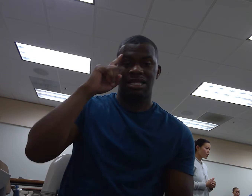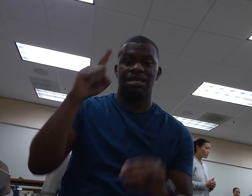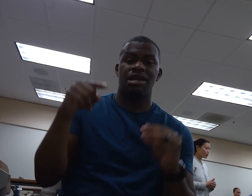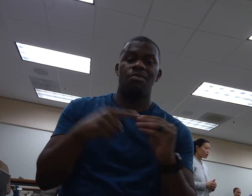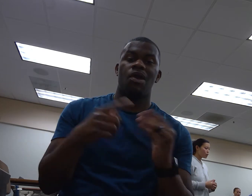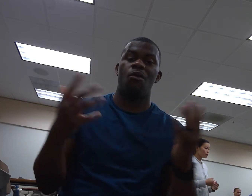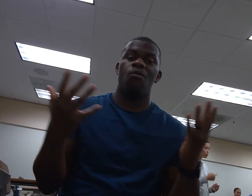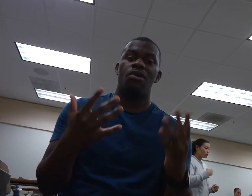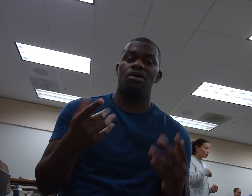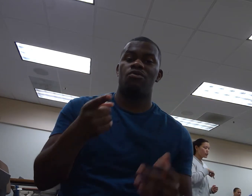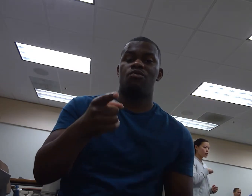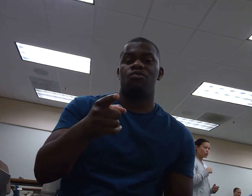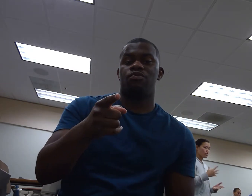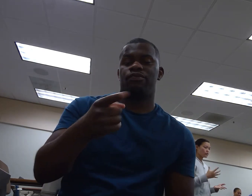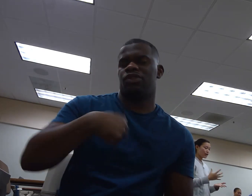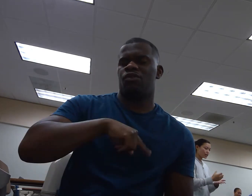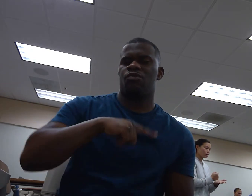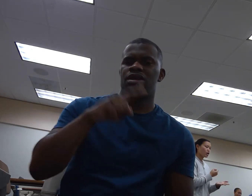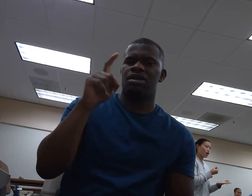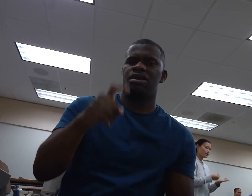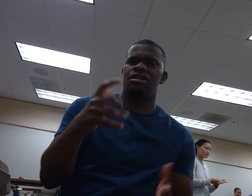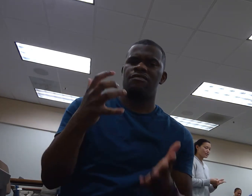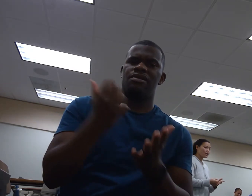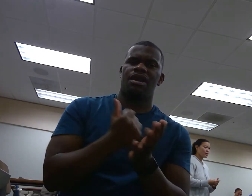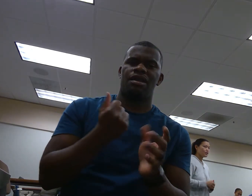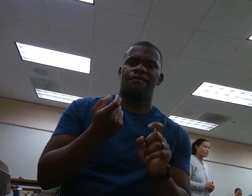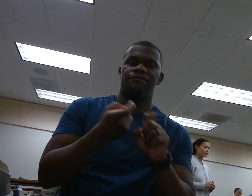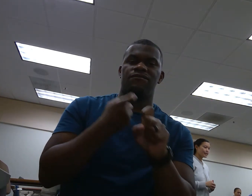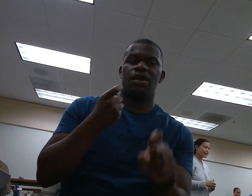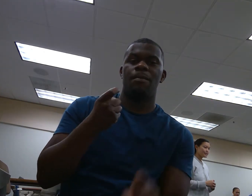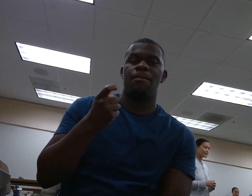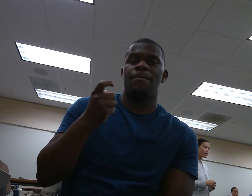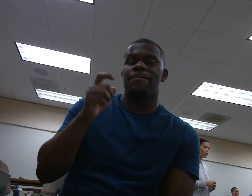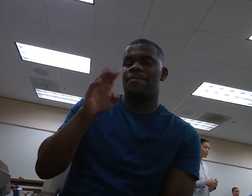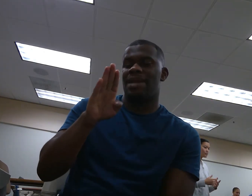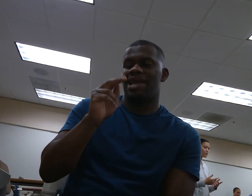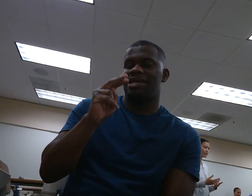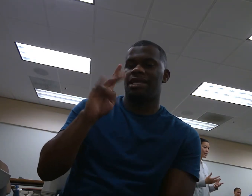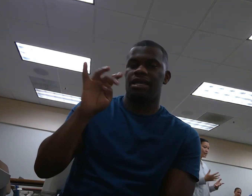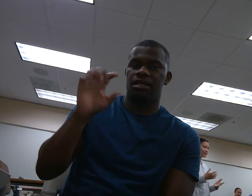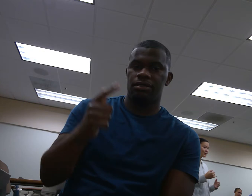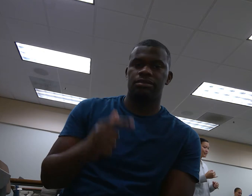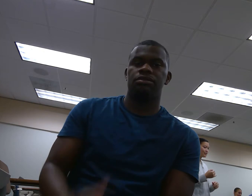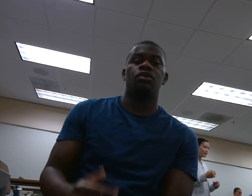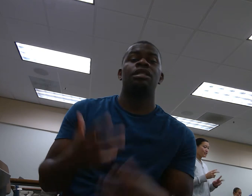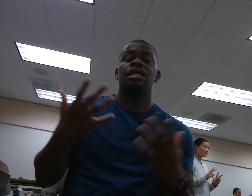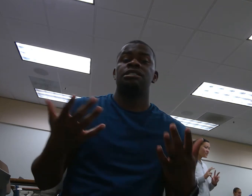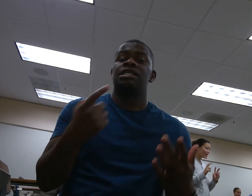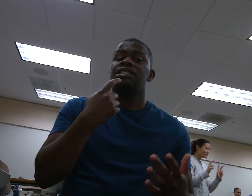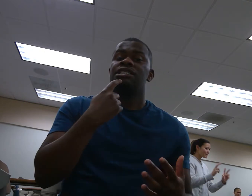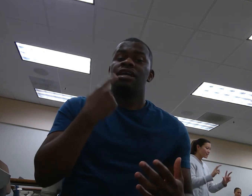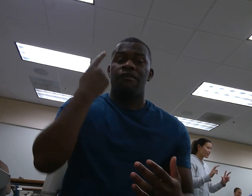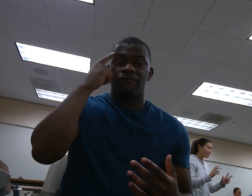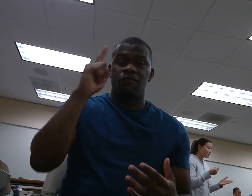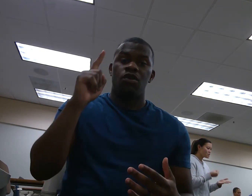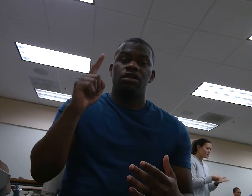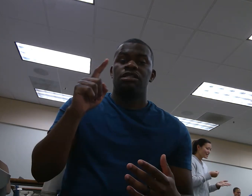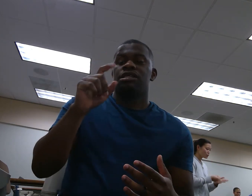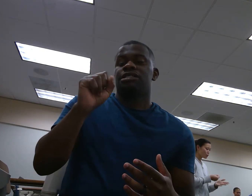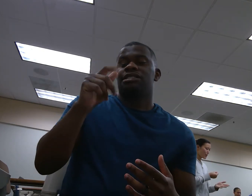that down payment, from investing this incremental money. So let's just say, for the sake of argument, that you get a 2%